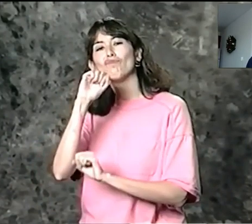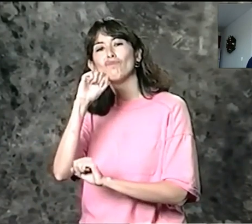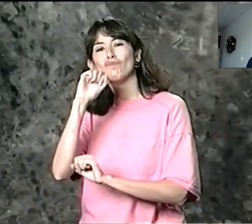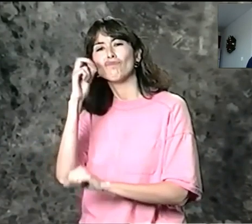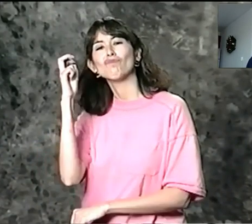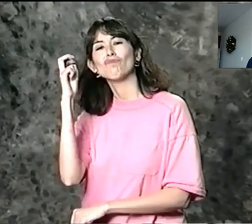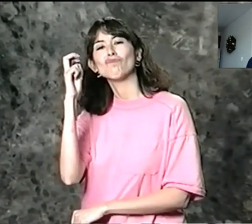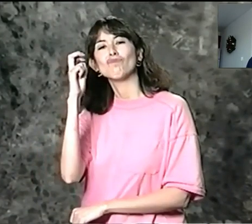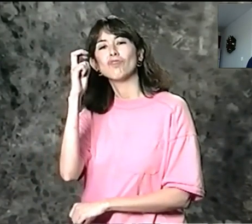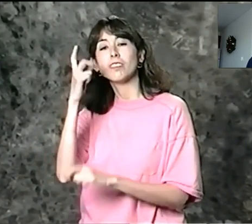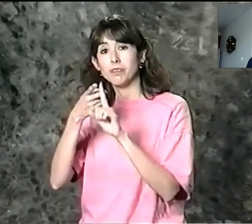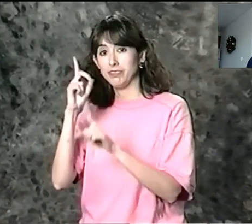One time I was driving